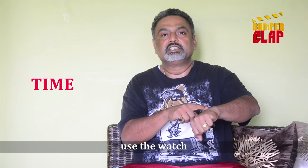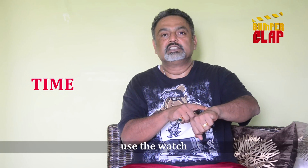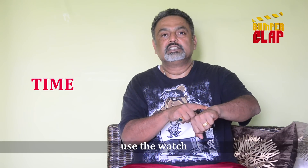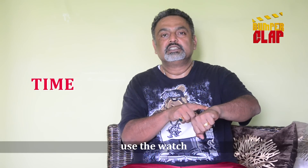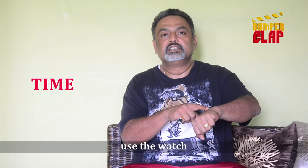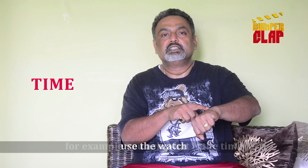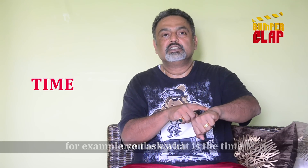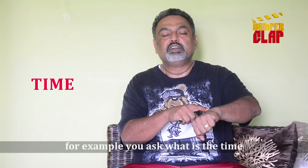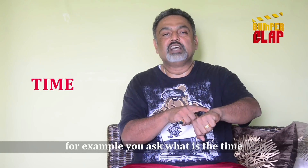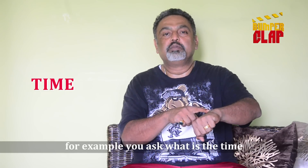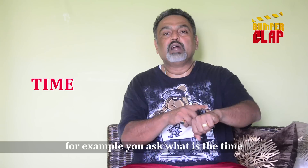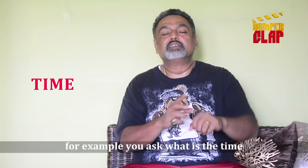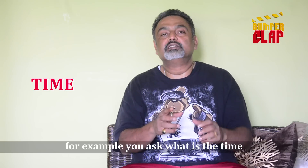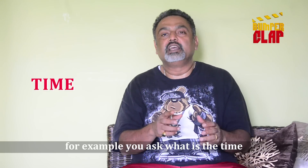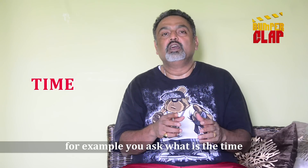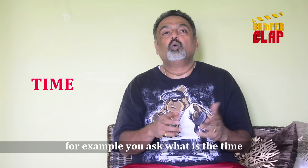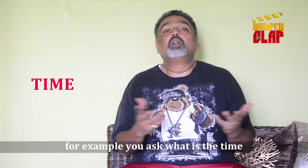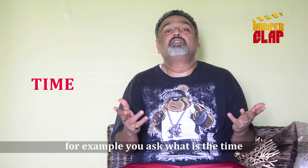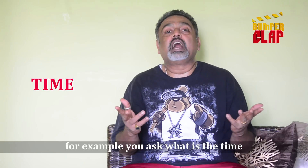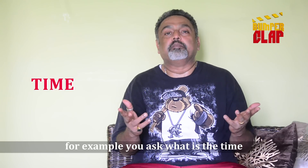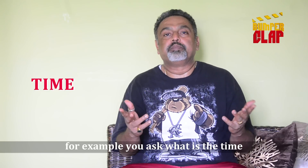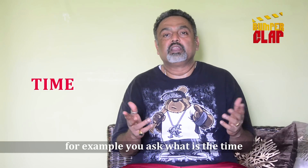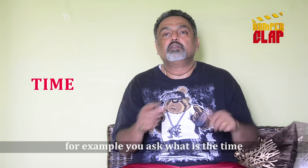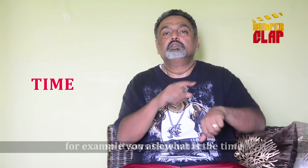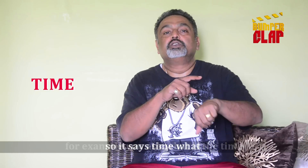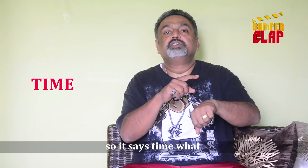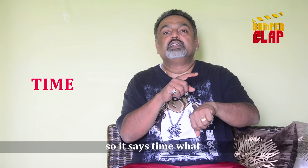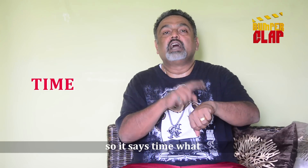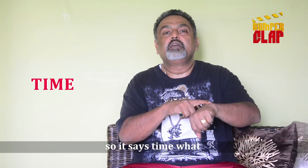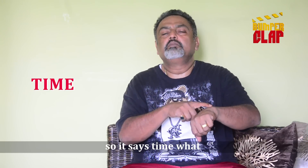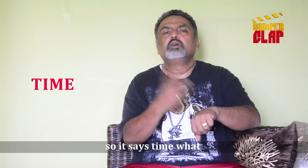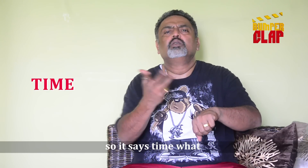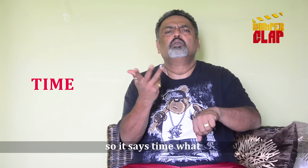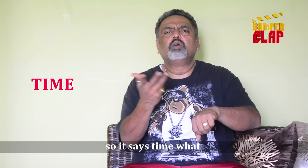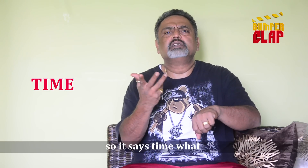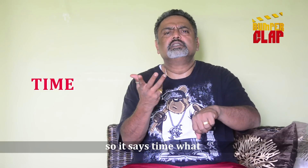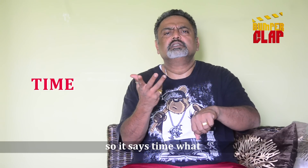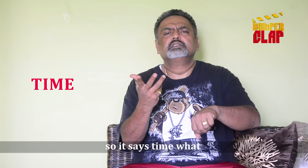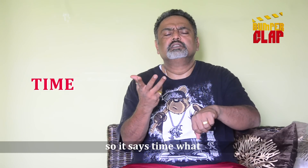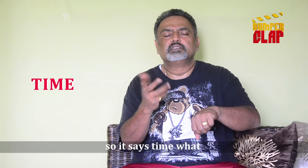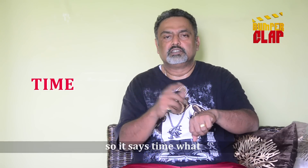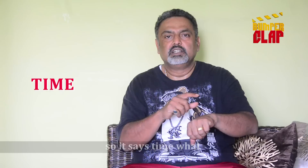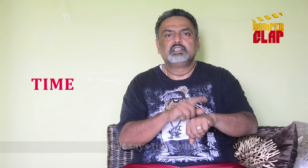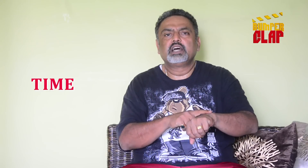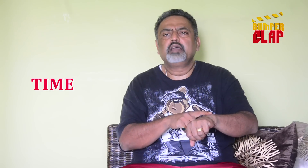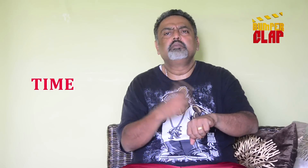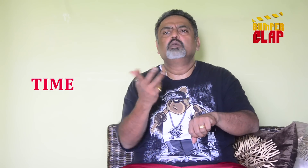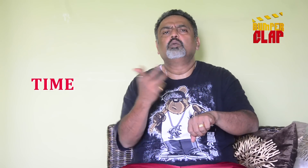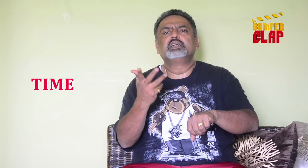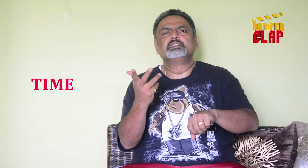for example you ask and say what is the time so you say time simple